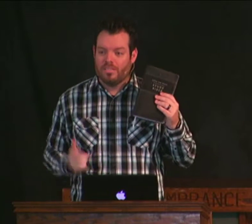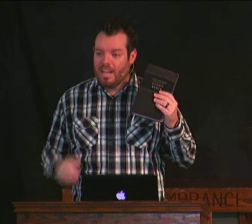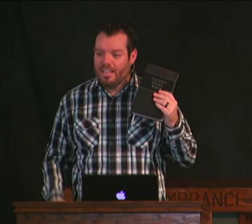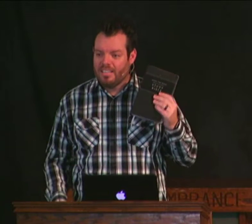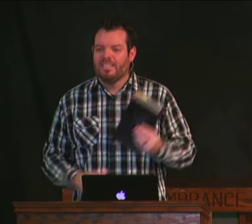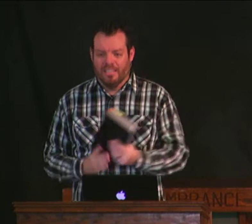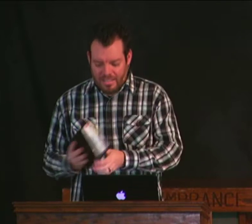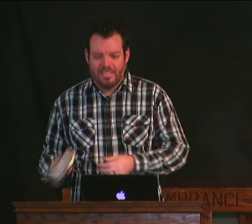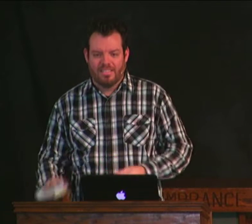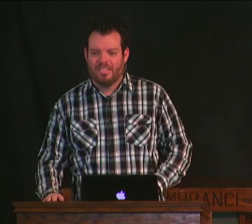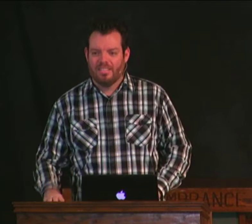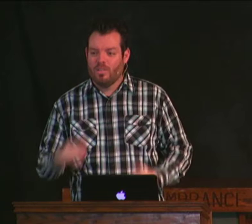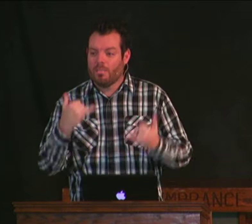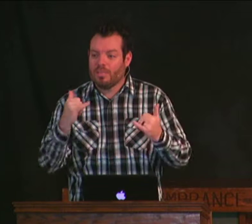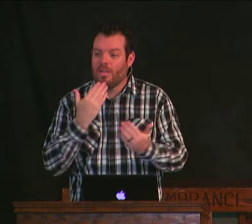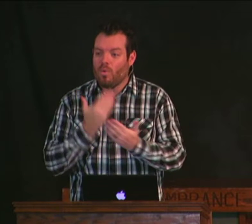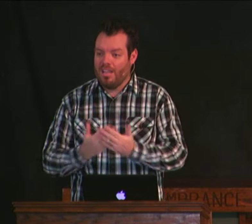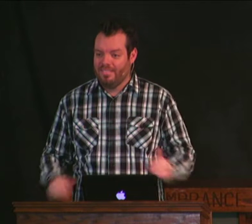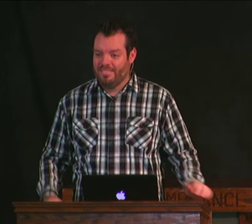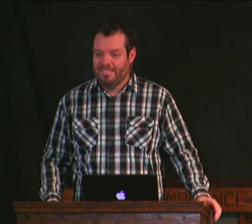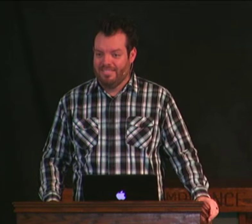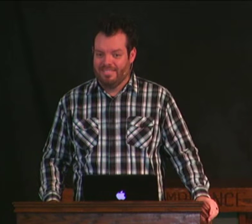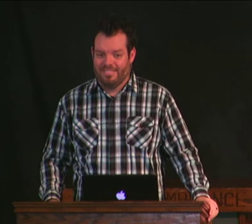God. You can play well.